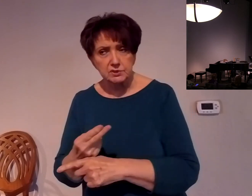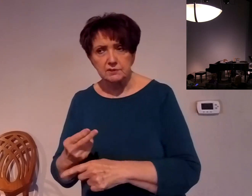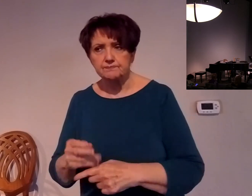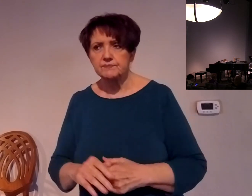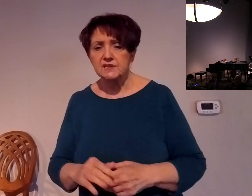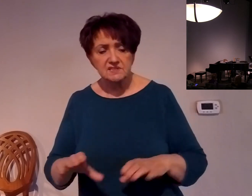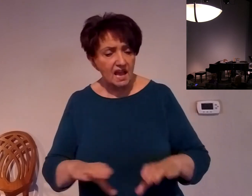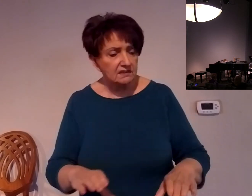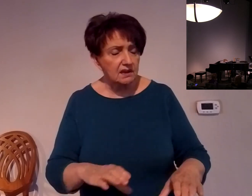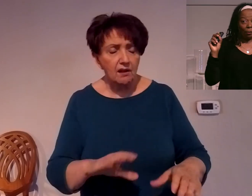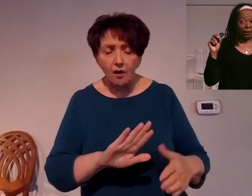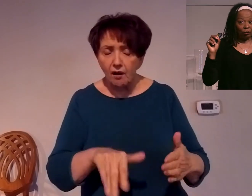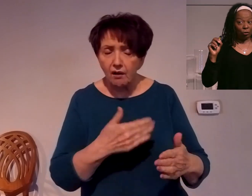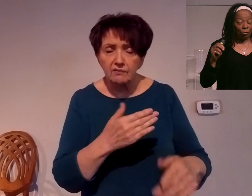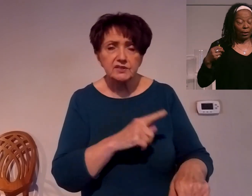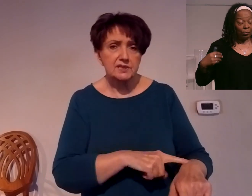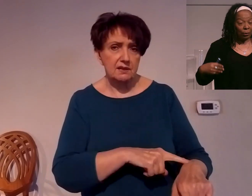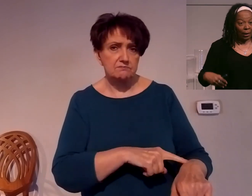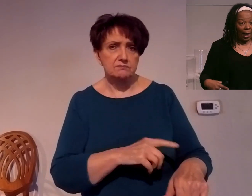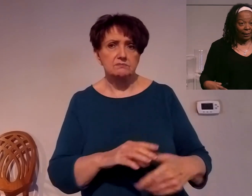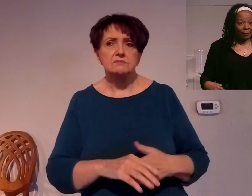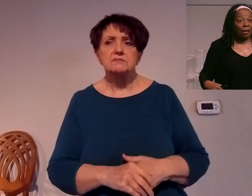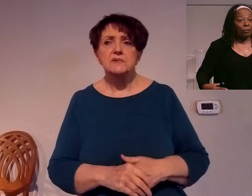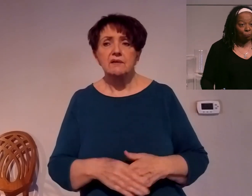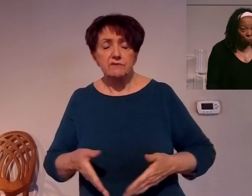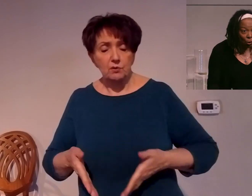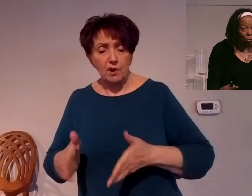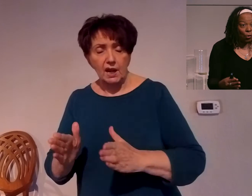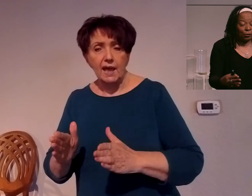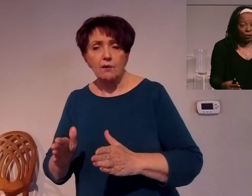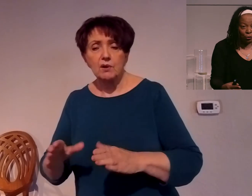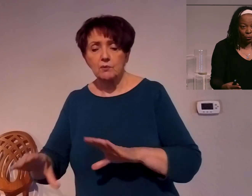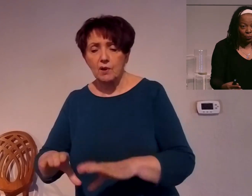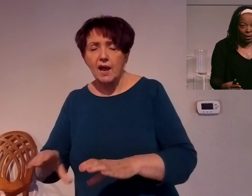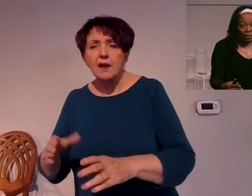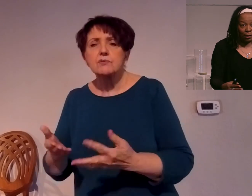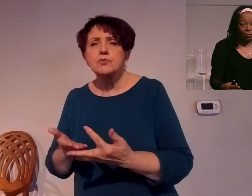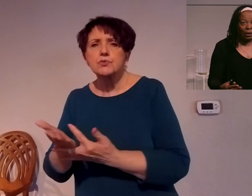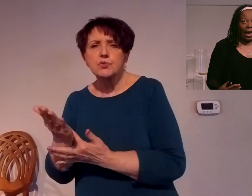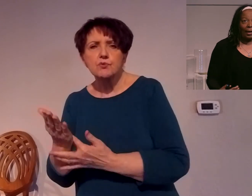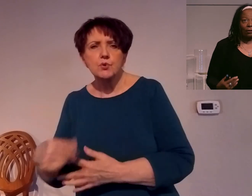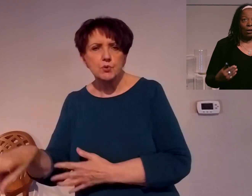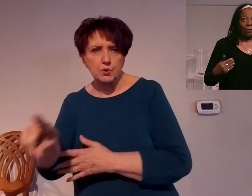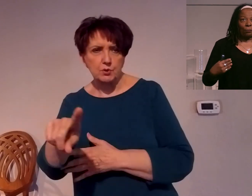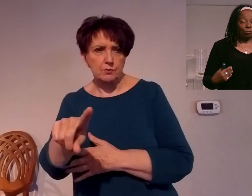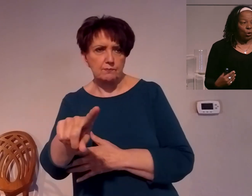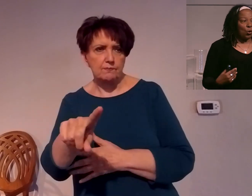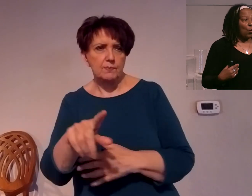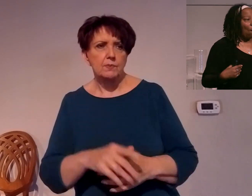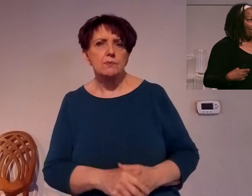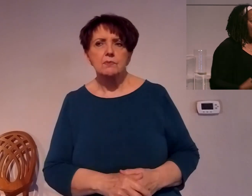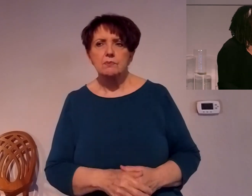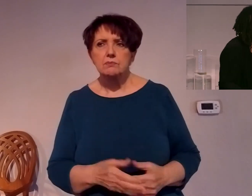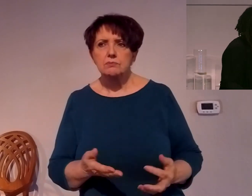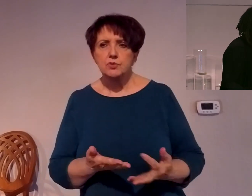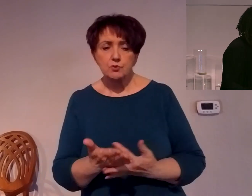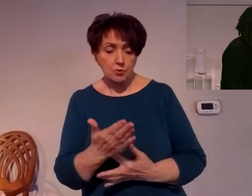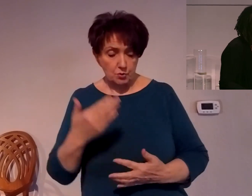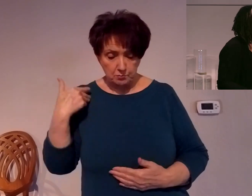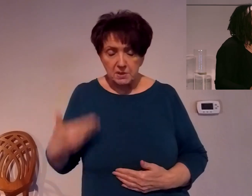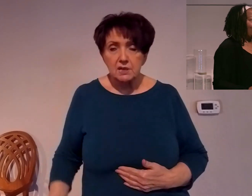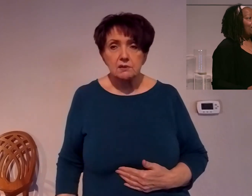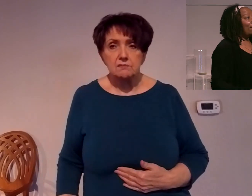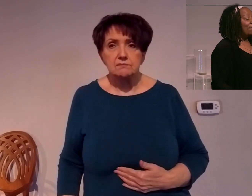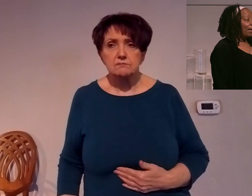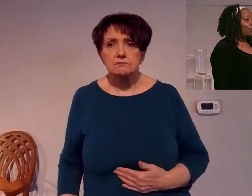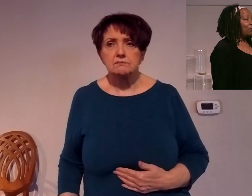And so if you allow it to, it will act through you. It will act through me,